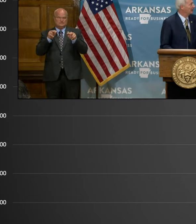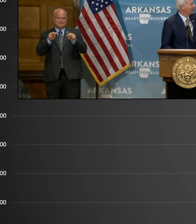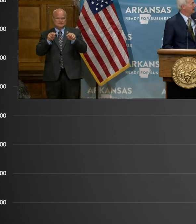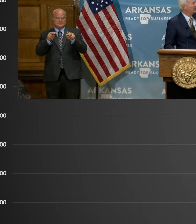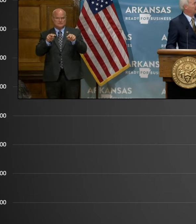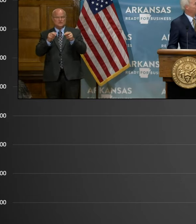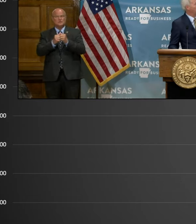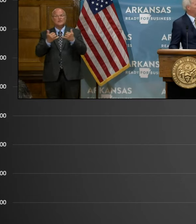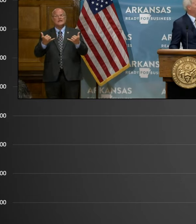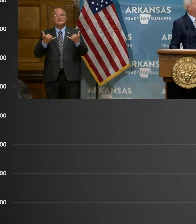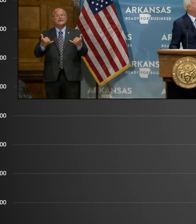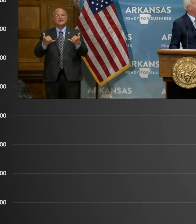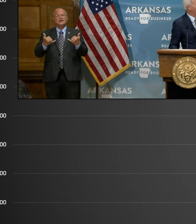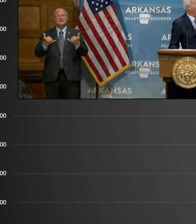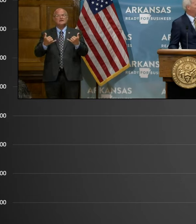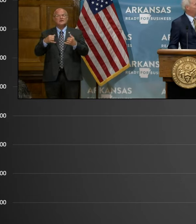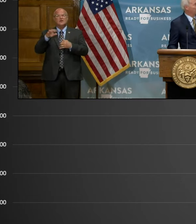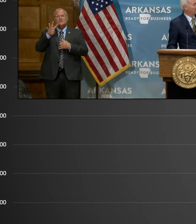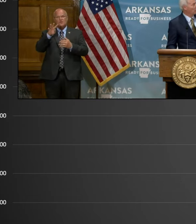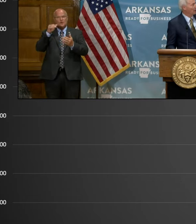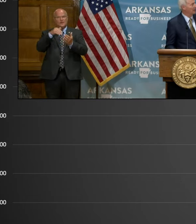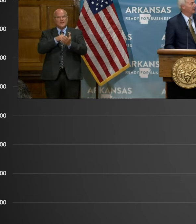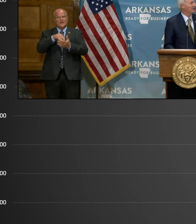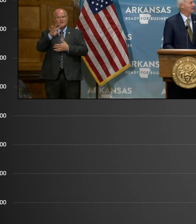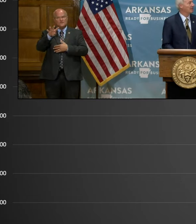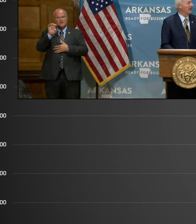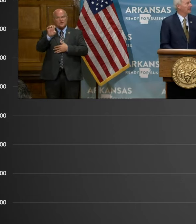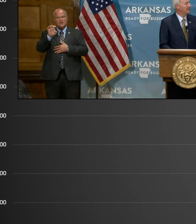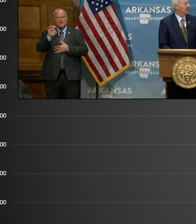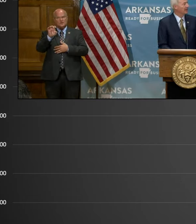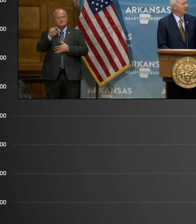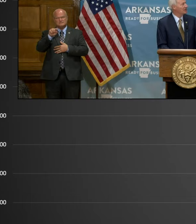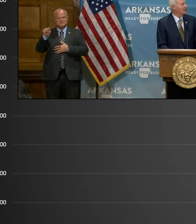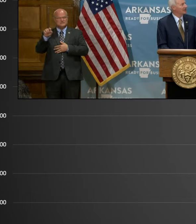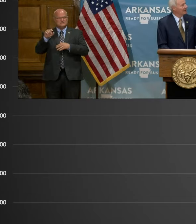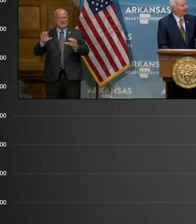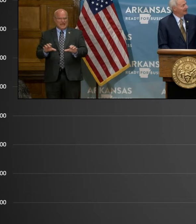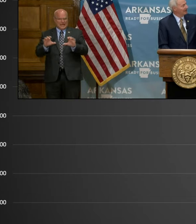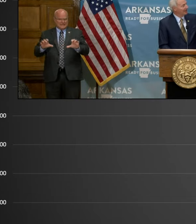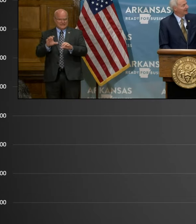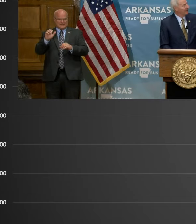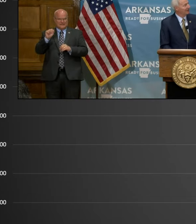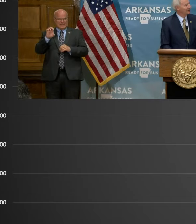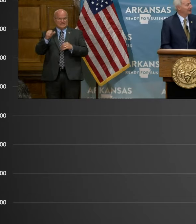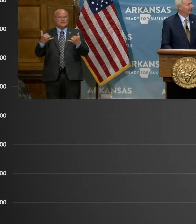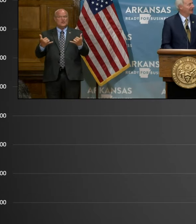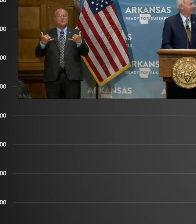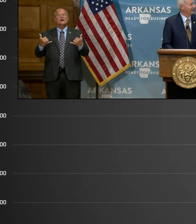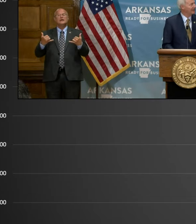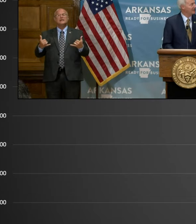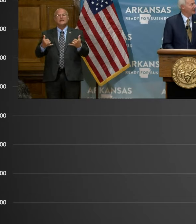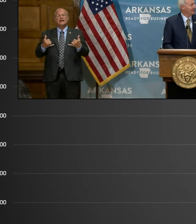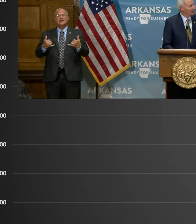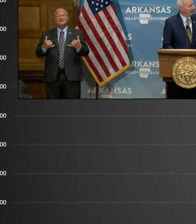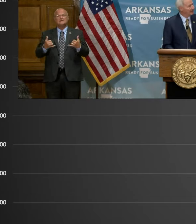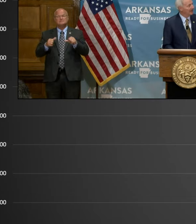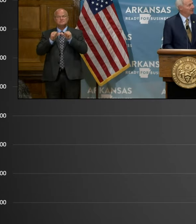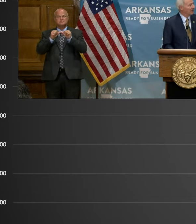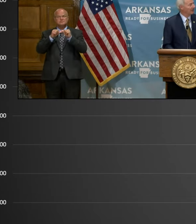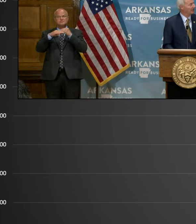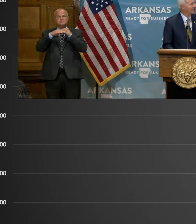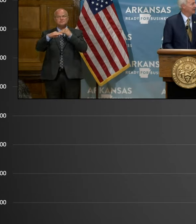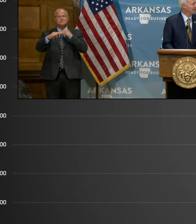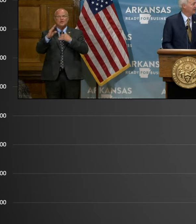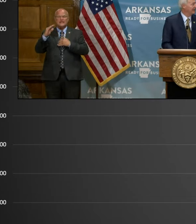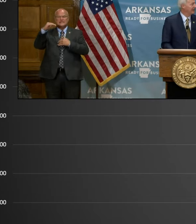to deal with, right at 4,400 and some active cases. Right now it's looking steady. We had a